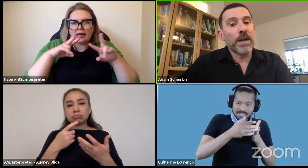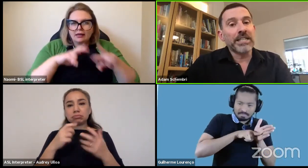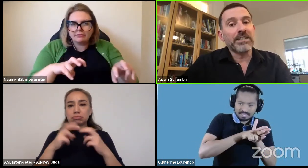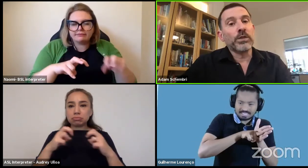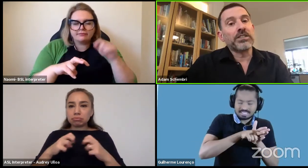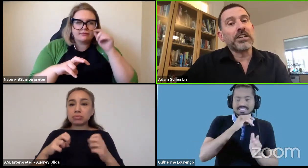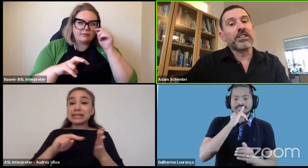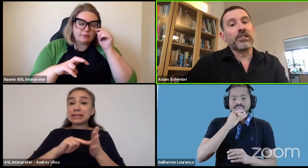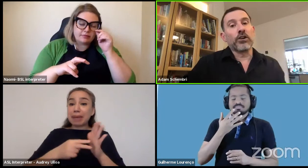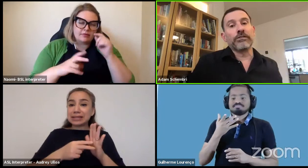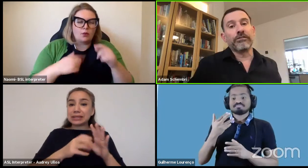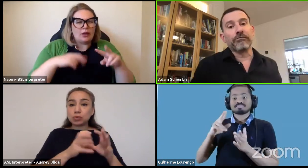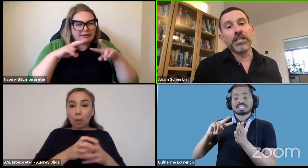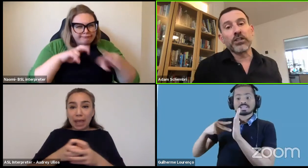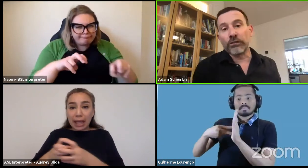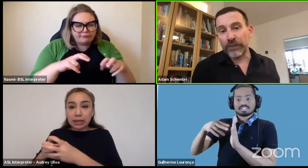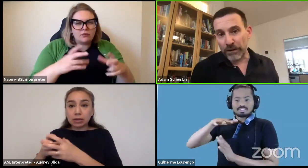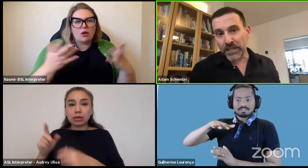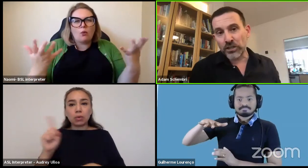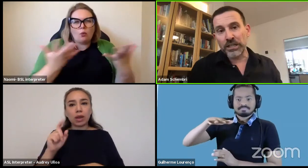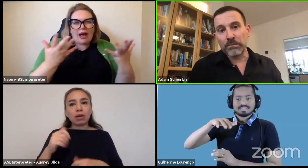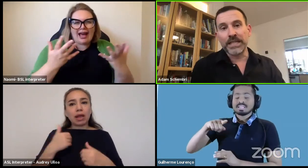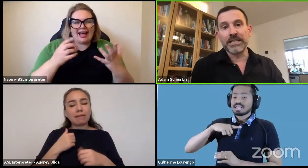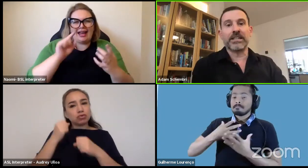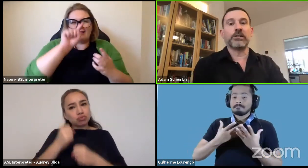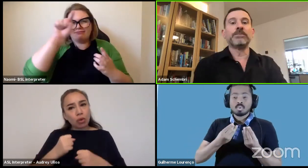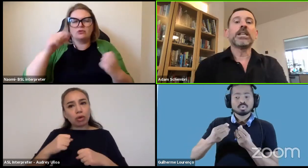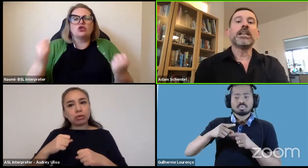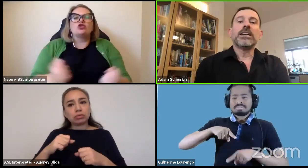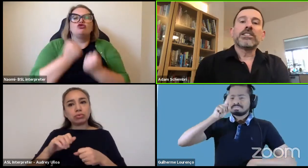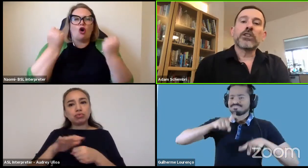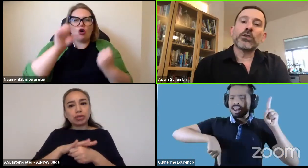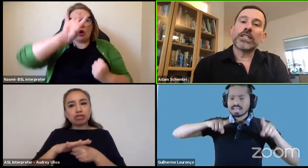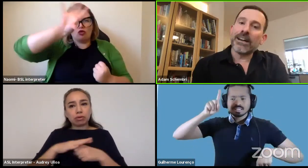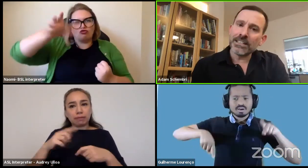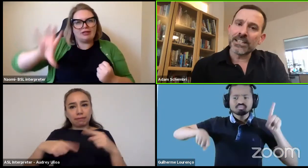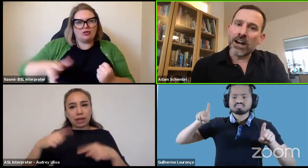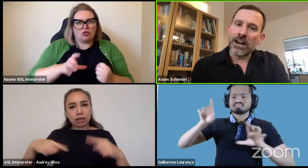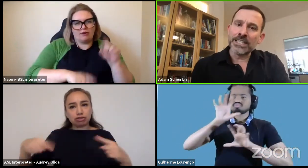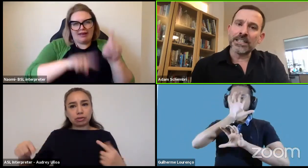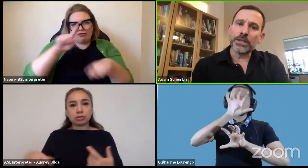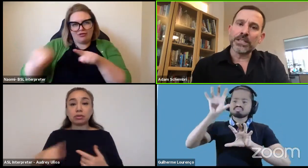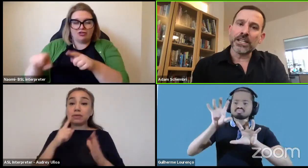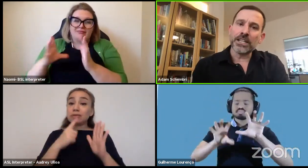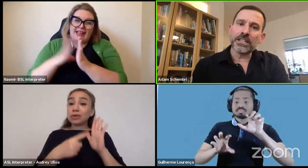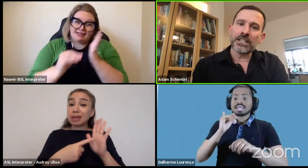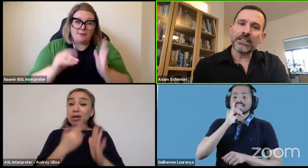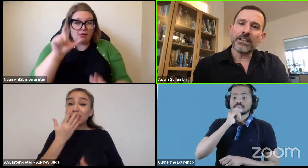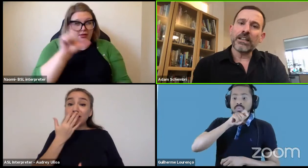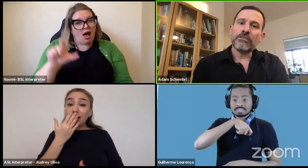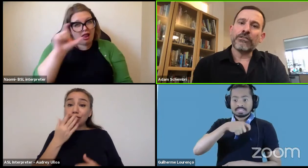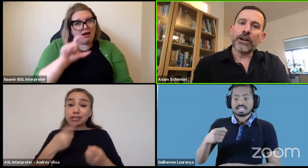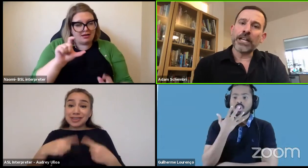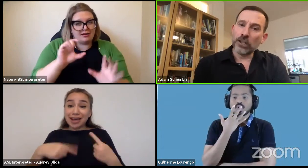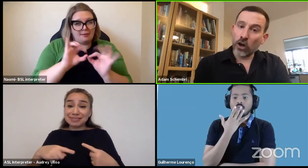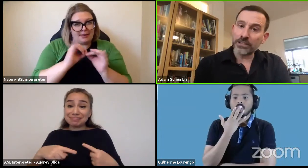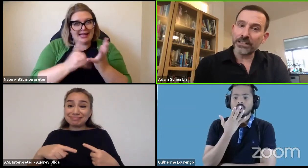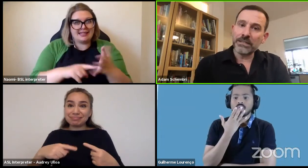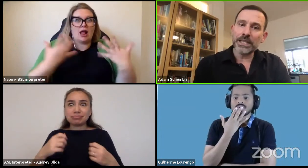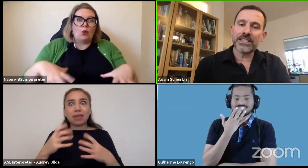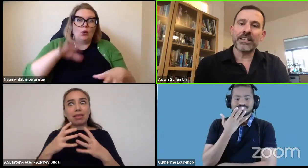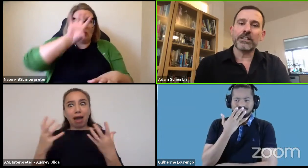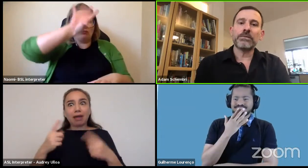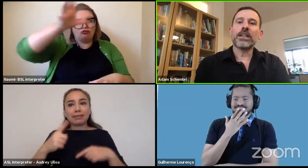semantic domains in which there's a lot of regional variation in BSL. So color signs in particular vary a lot